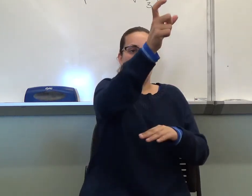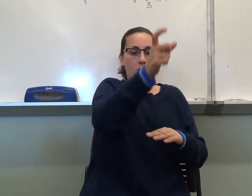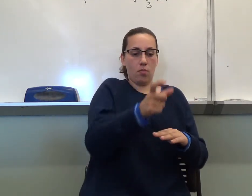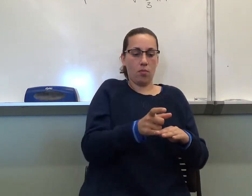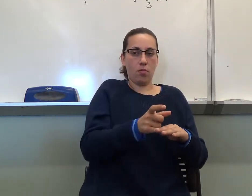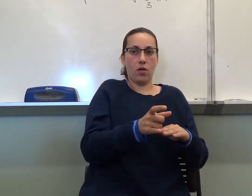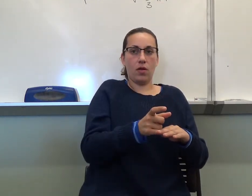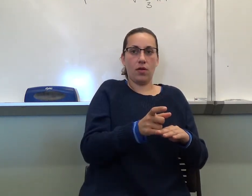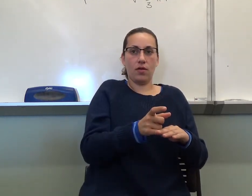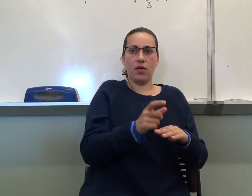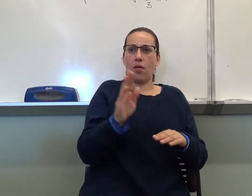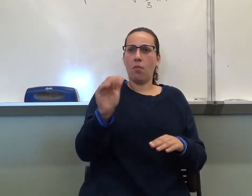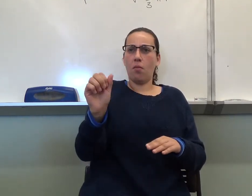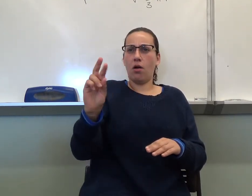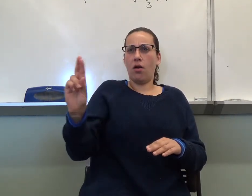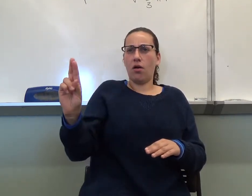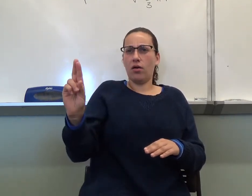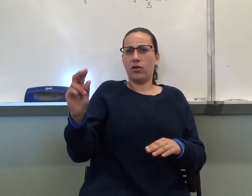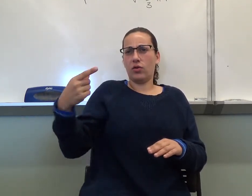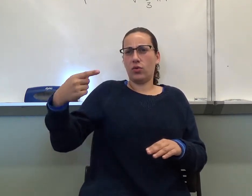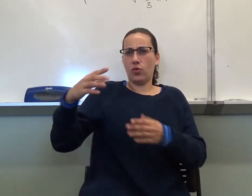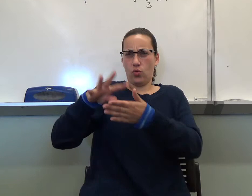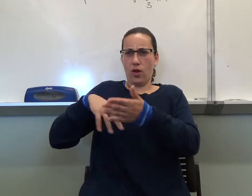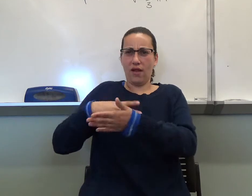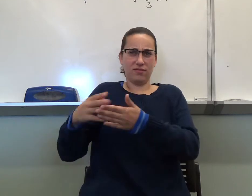You want it to have a nice kind of symmetry to